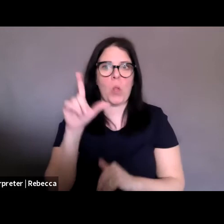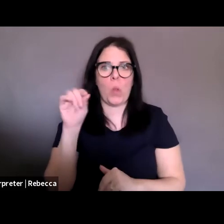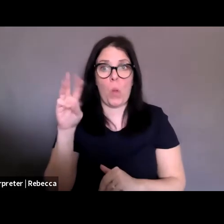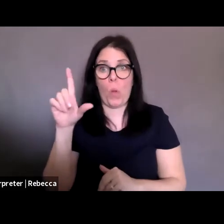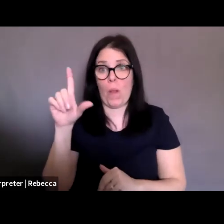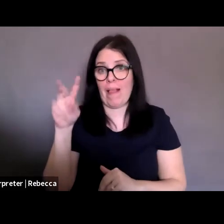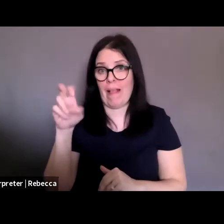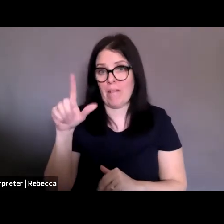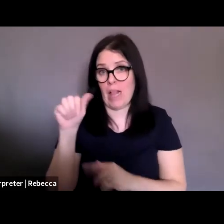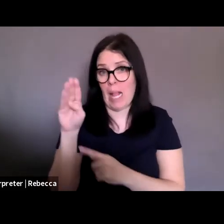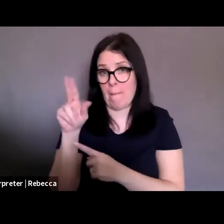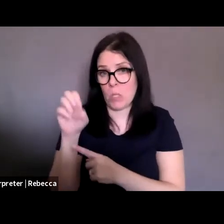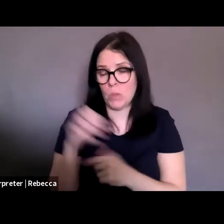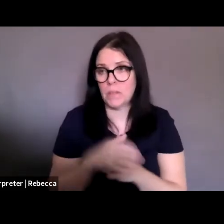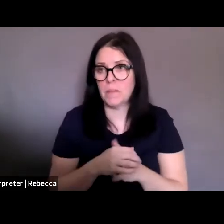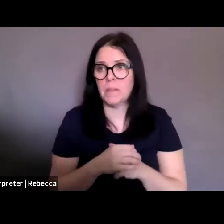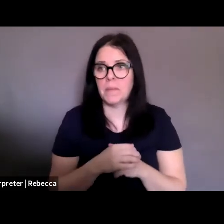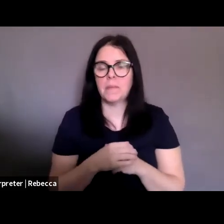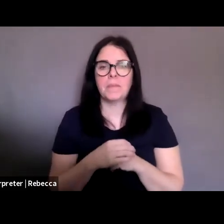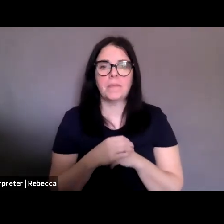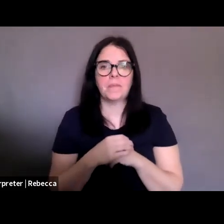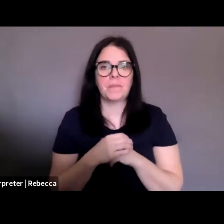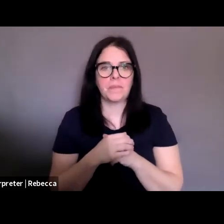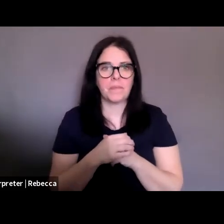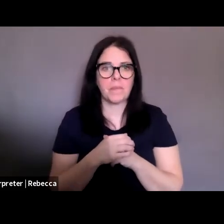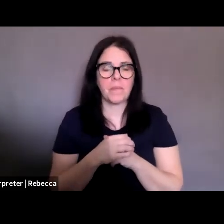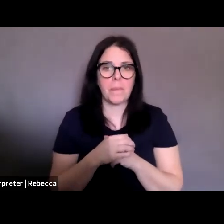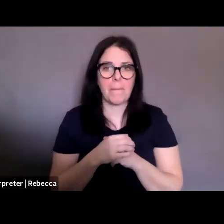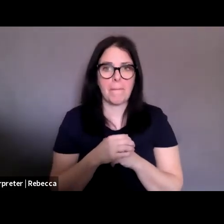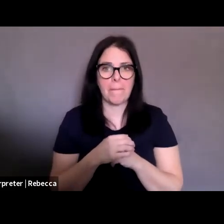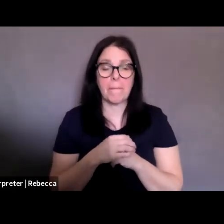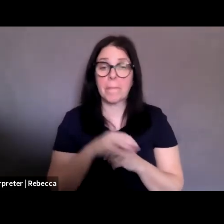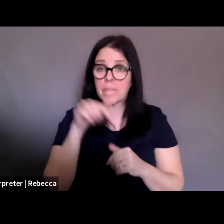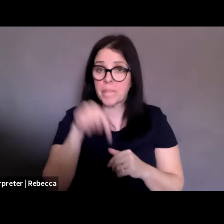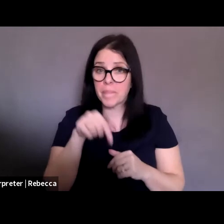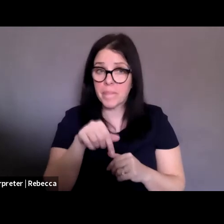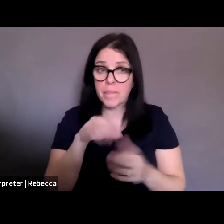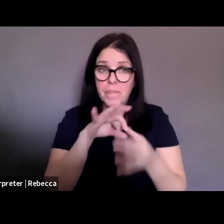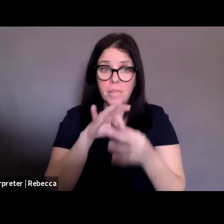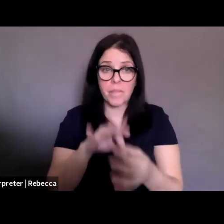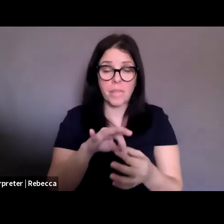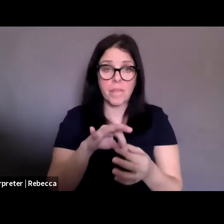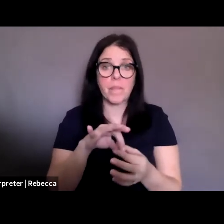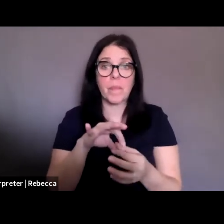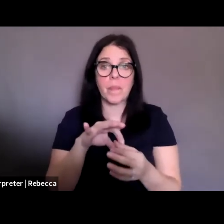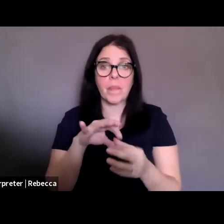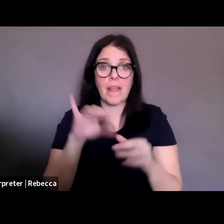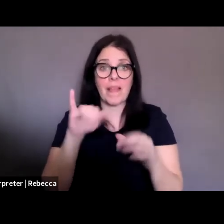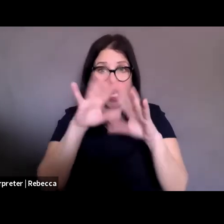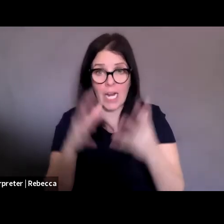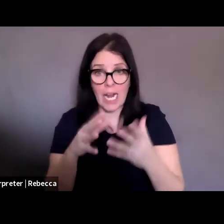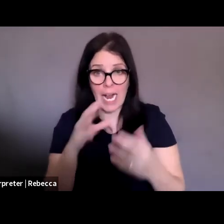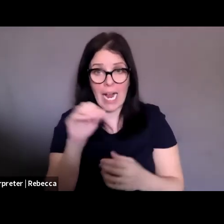some resources that we have available to assess the nature and the context of the abuse. And there